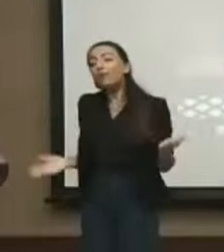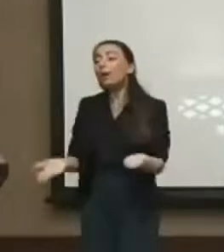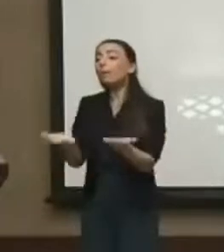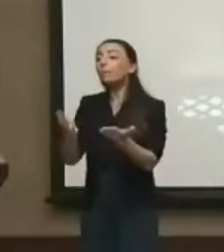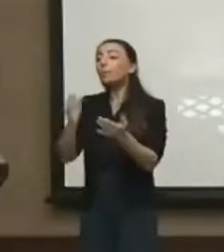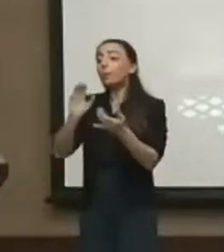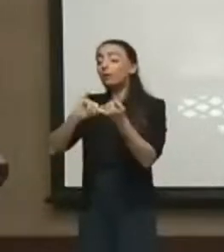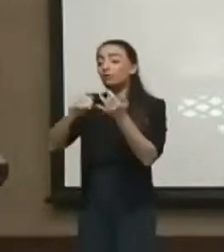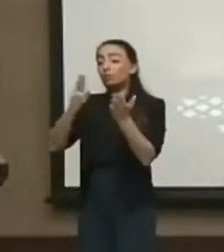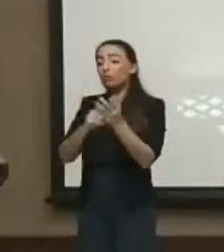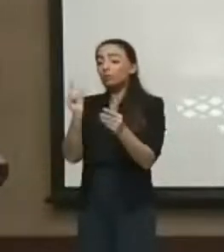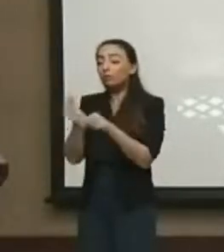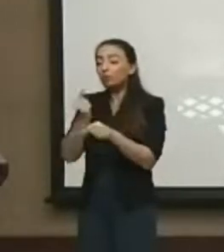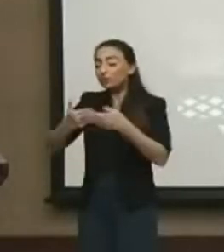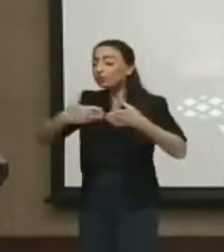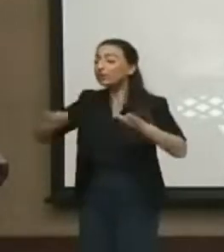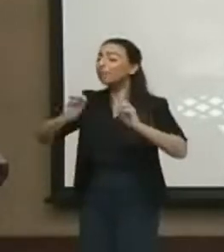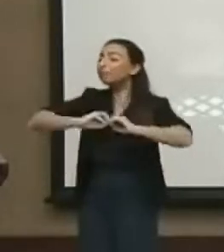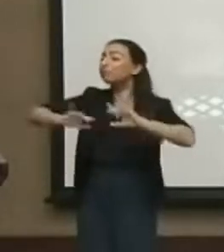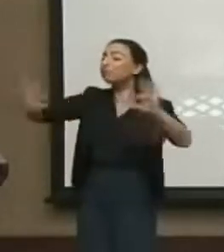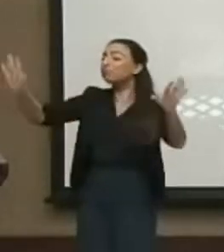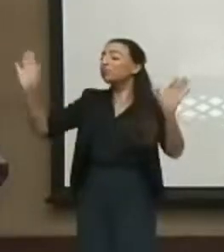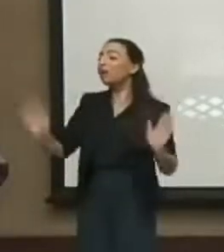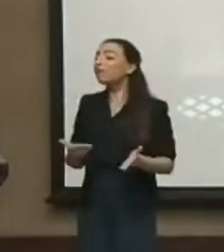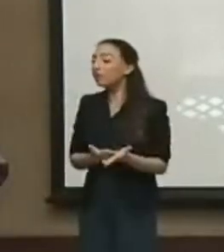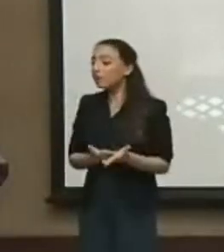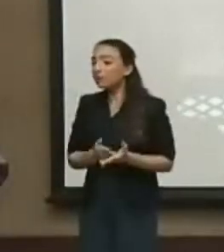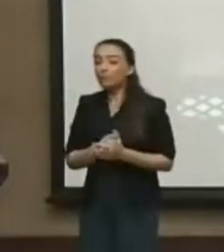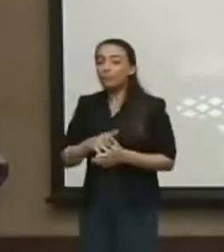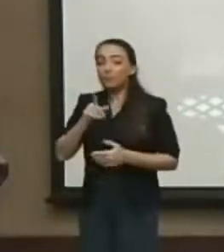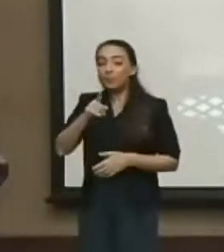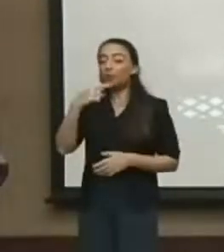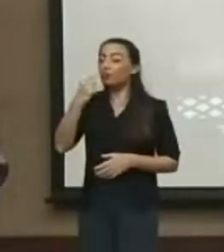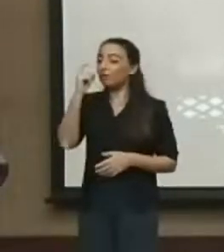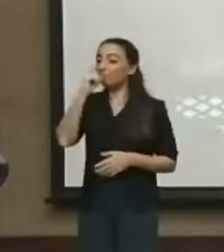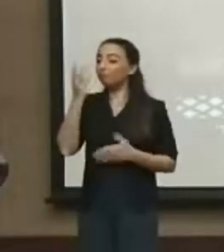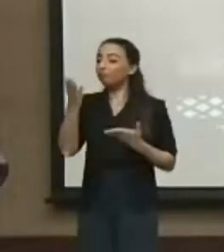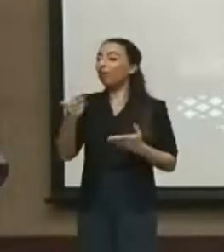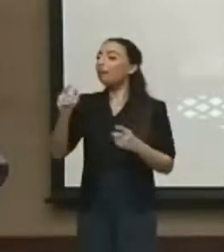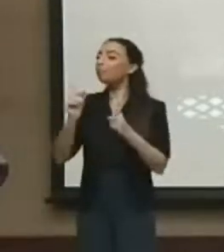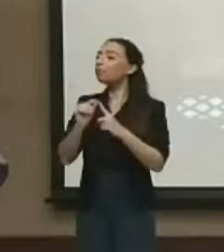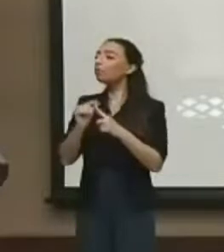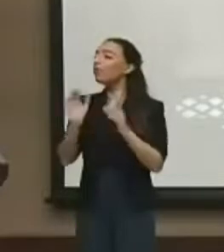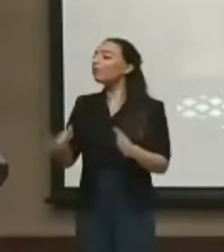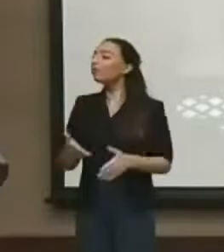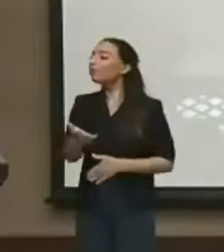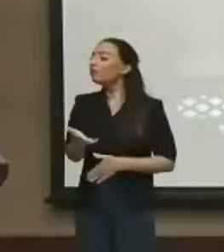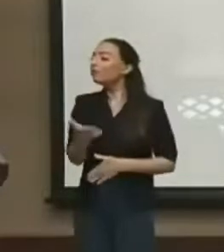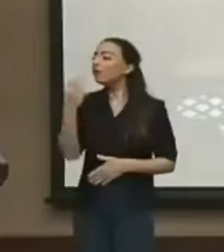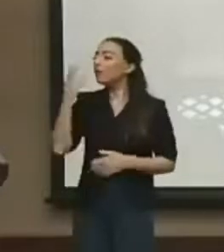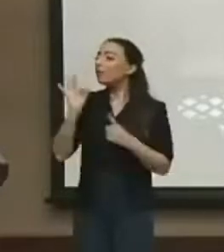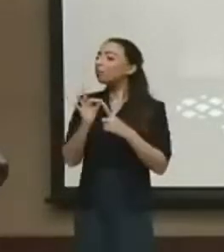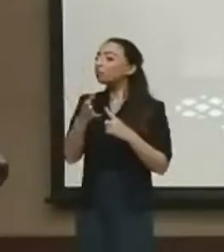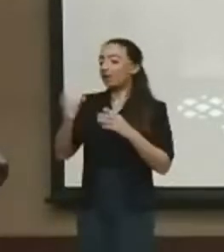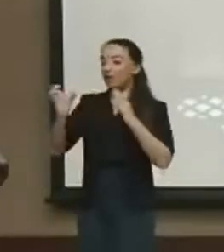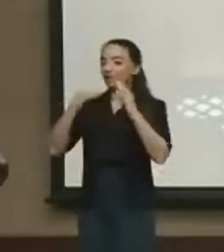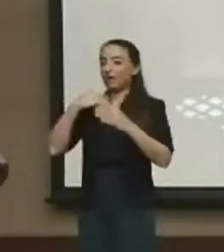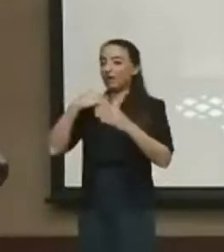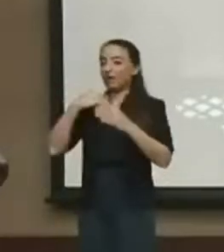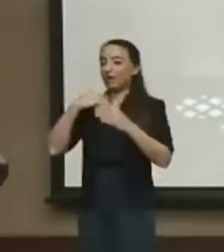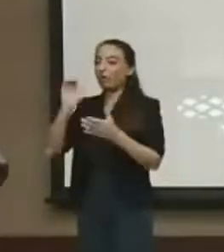it. Greta Thunberg, she is a living proof. So you call your friends, you chat,